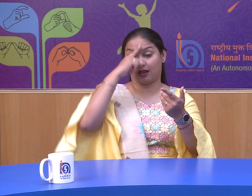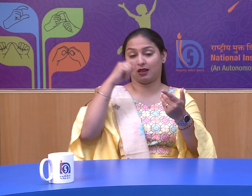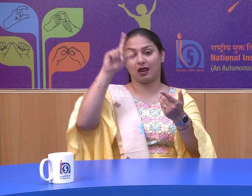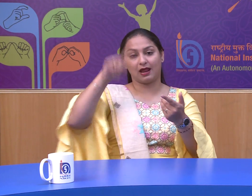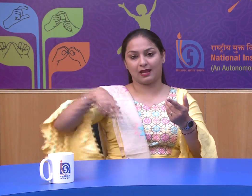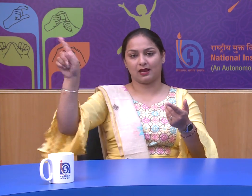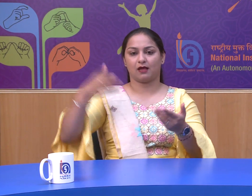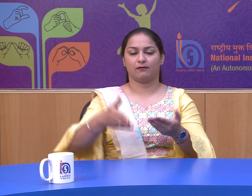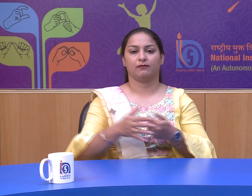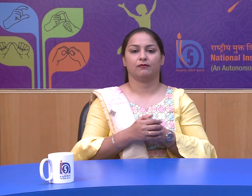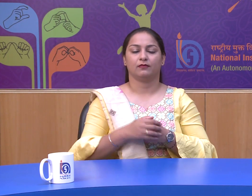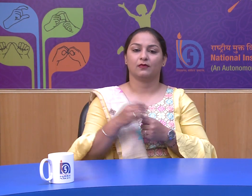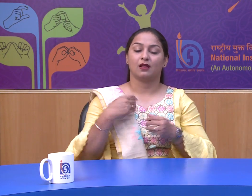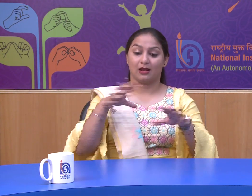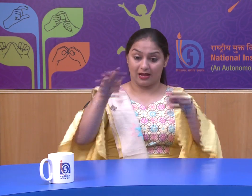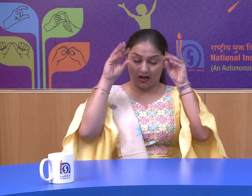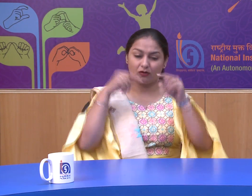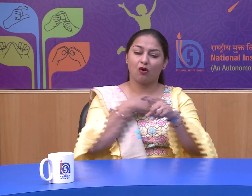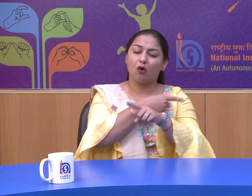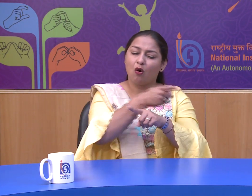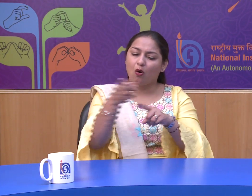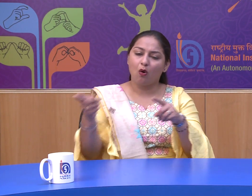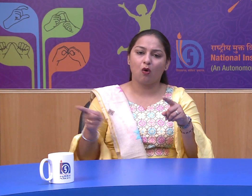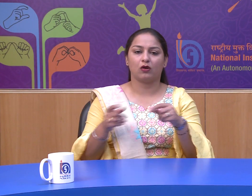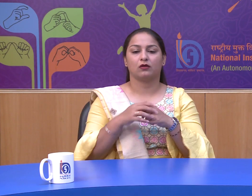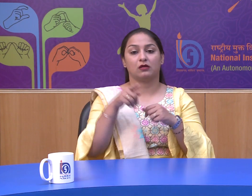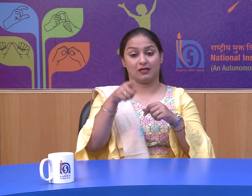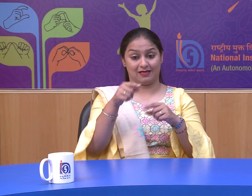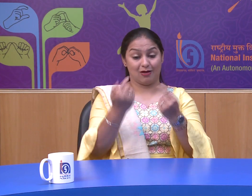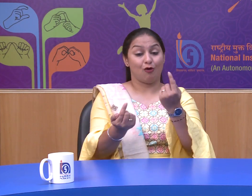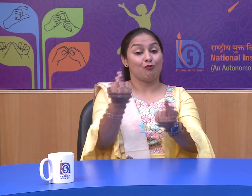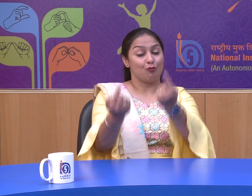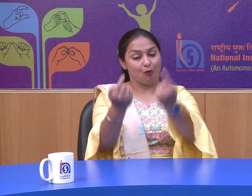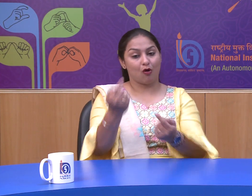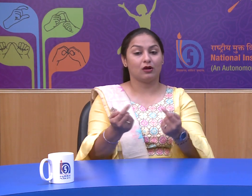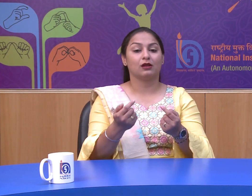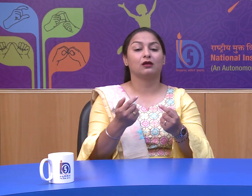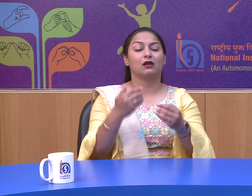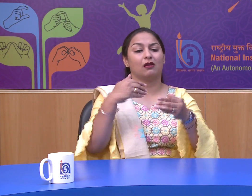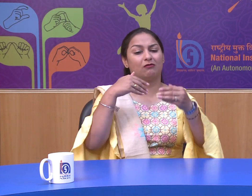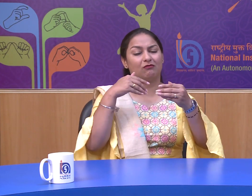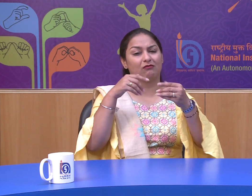Learners, after looking over the political conditions of Ashokan